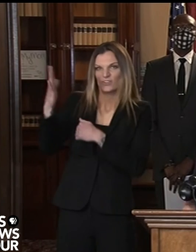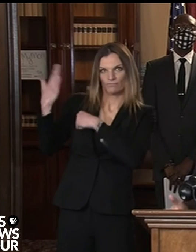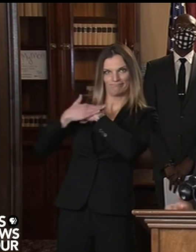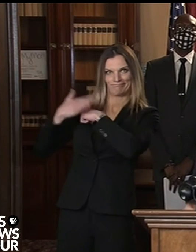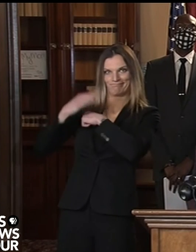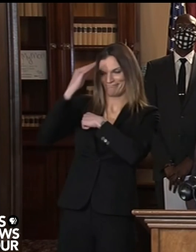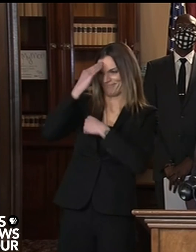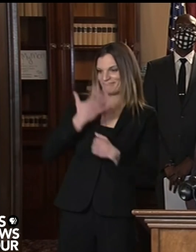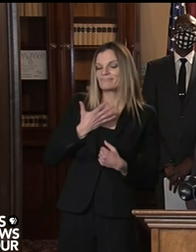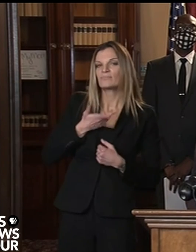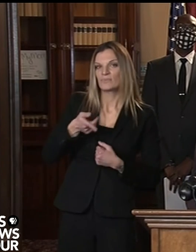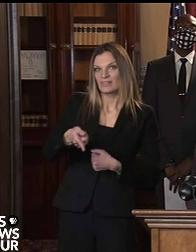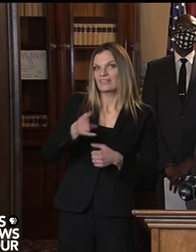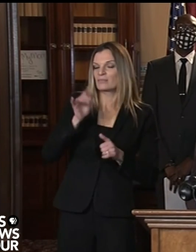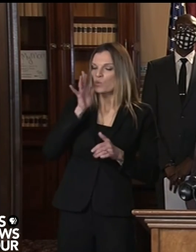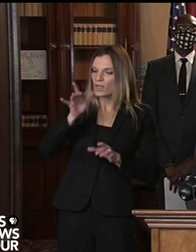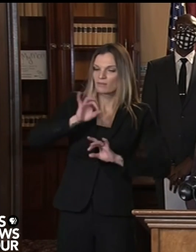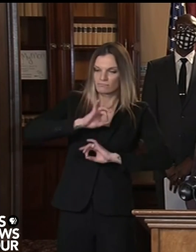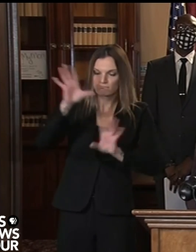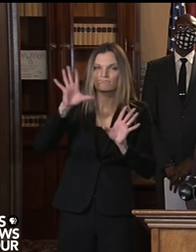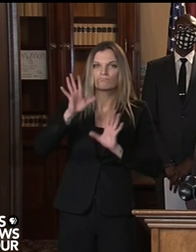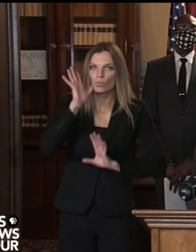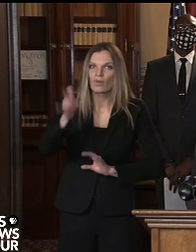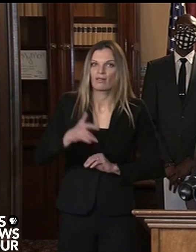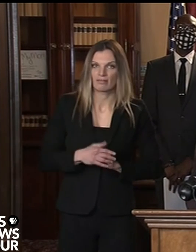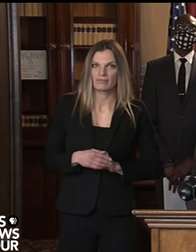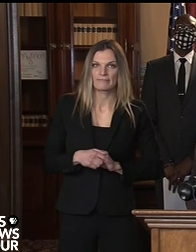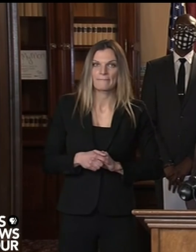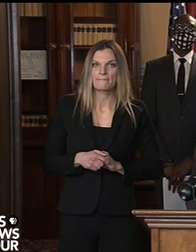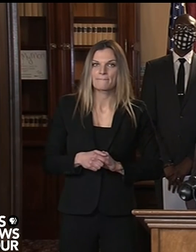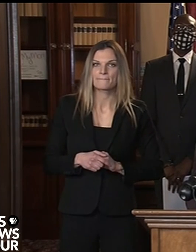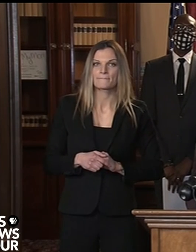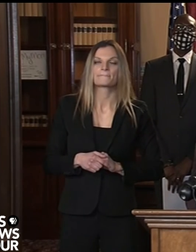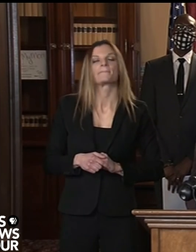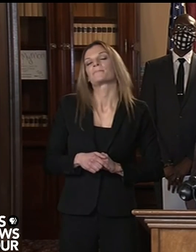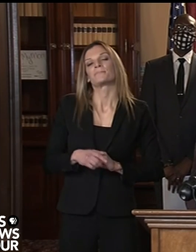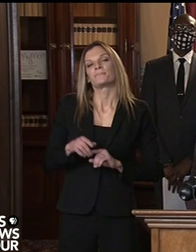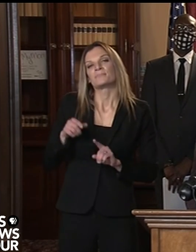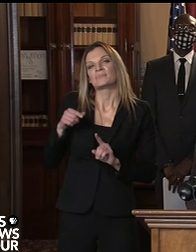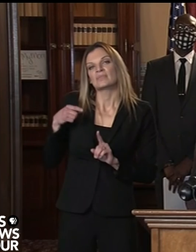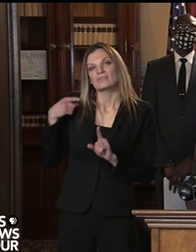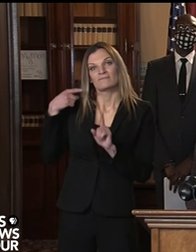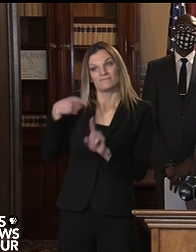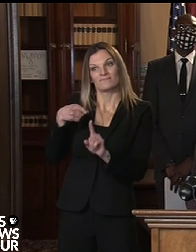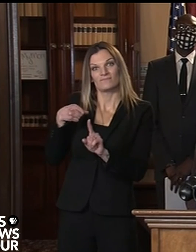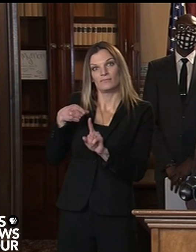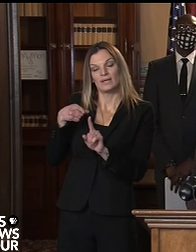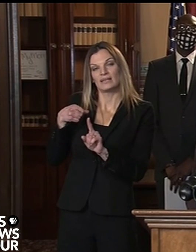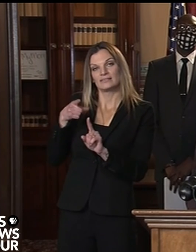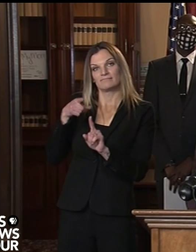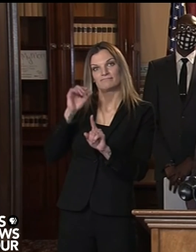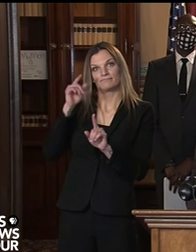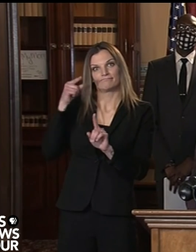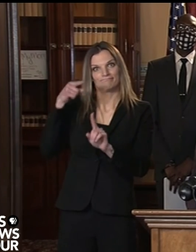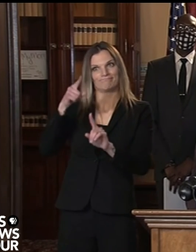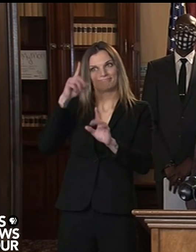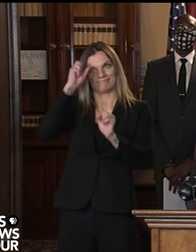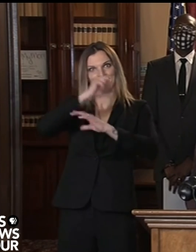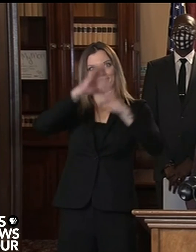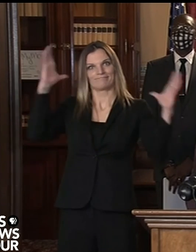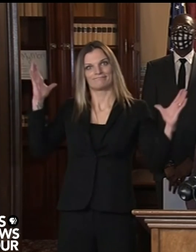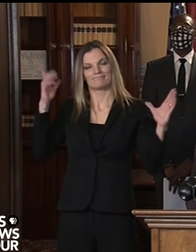of the lag of this type of a virus. And so that's really, I think, the bigger picture about